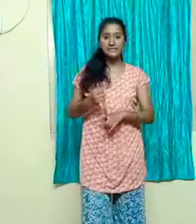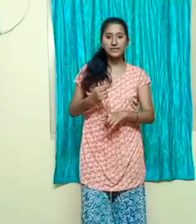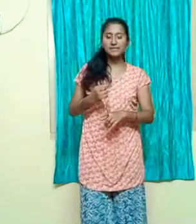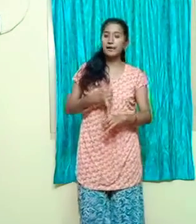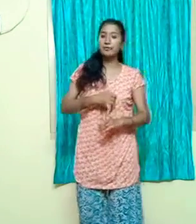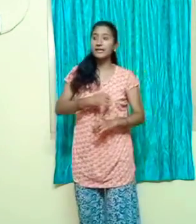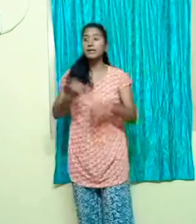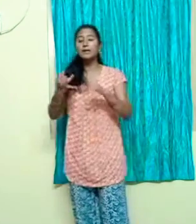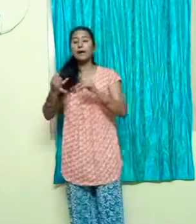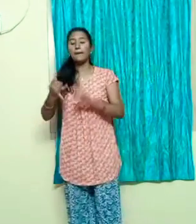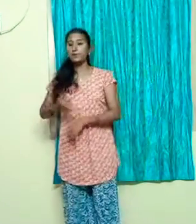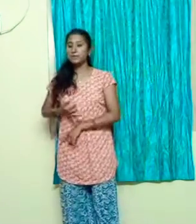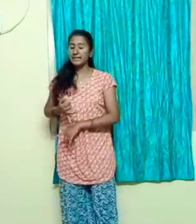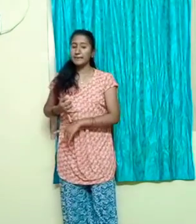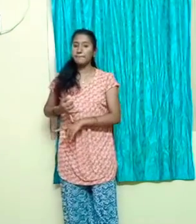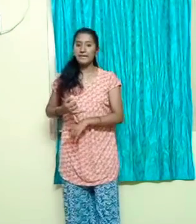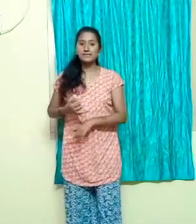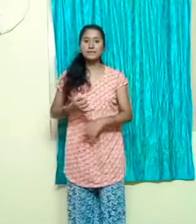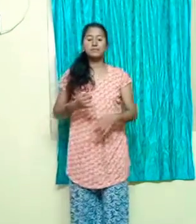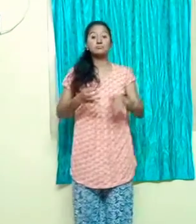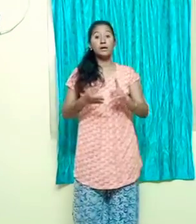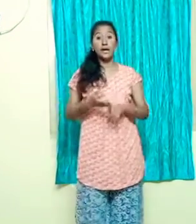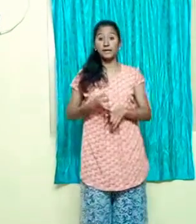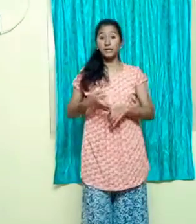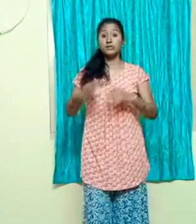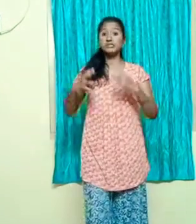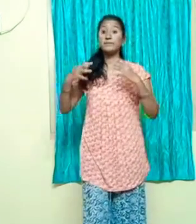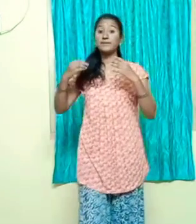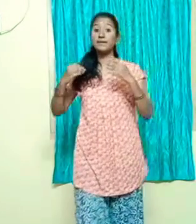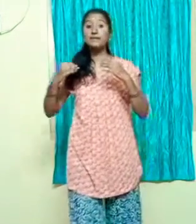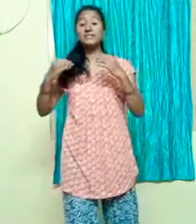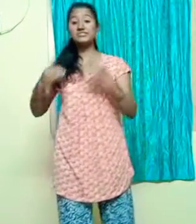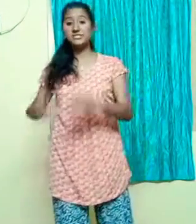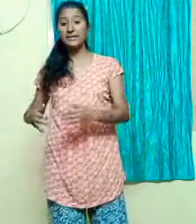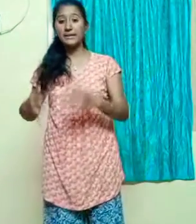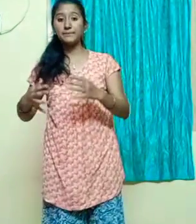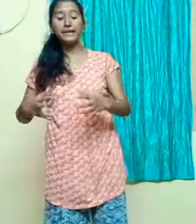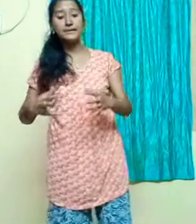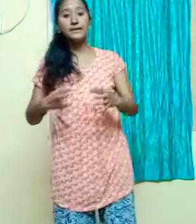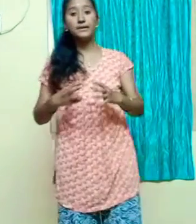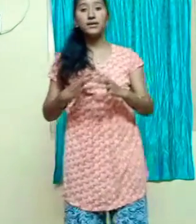dust-free surrounding, appropriate temperature, and they should be regularly checked and maintained